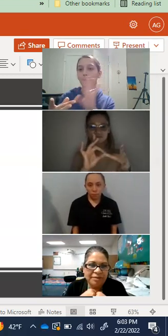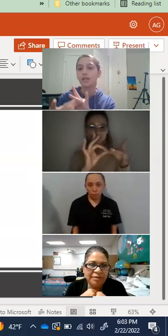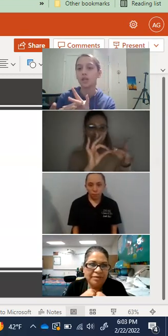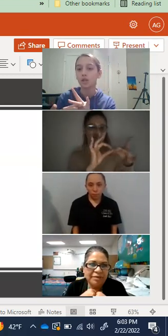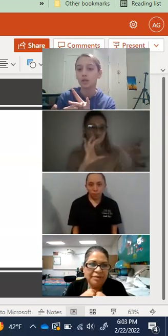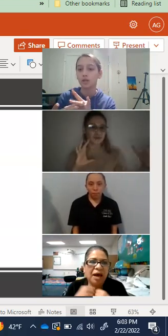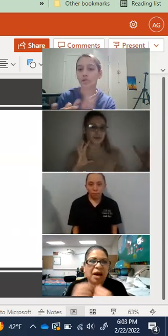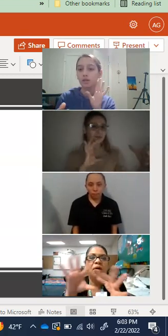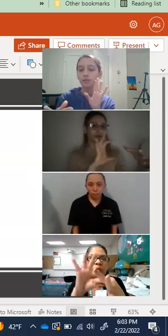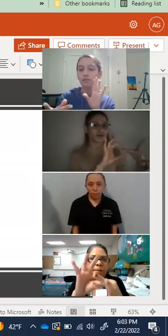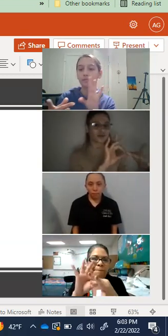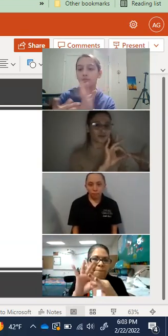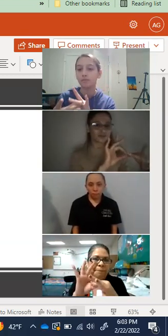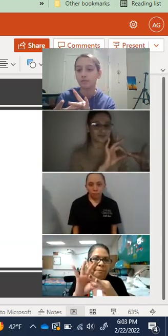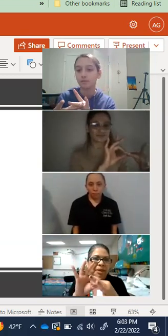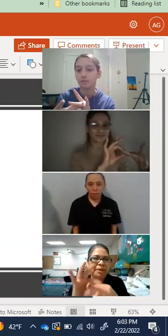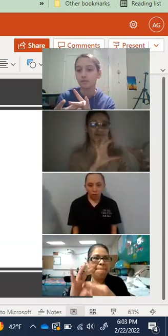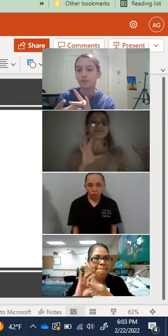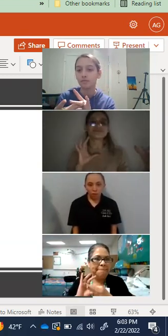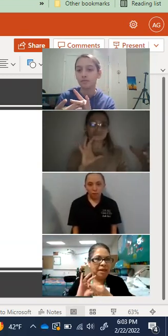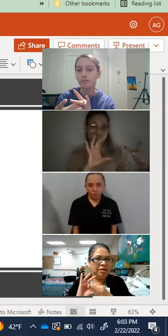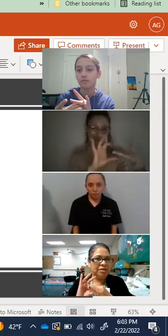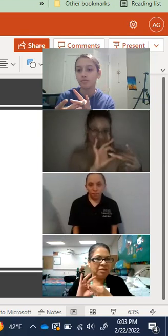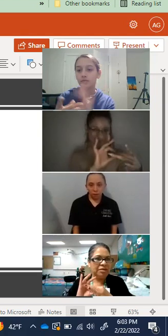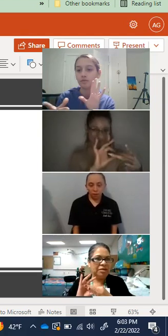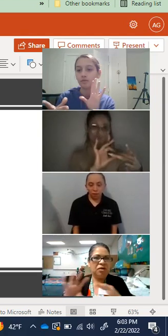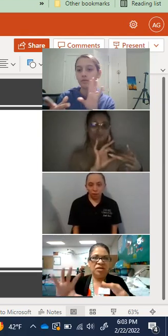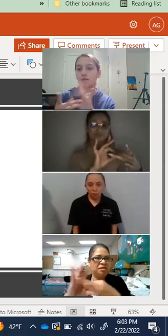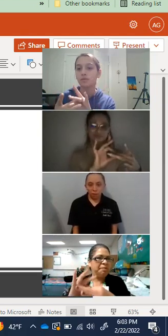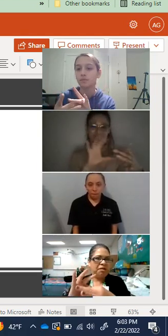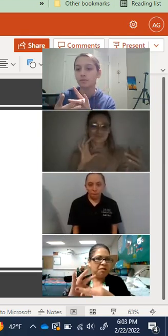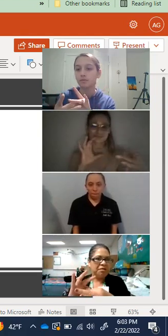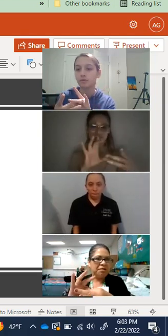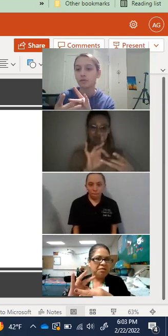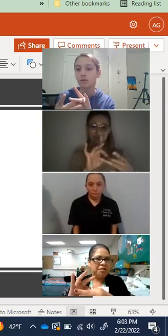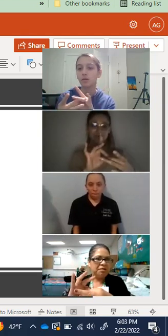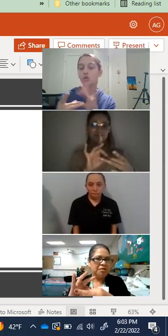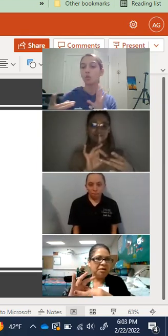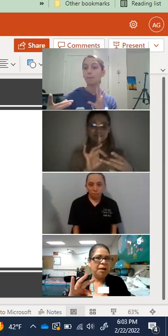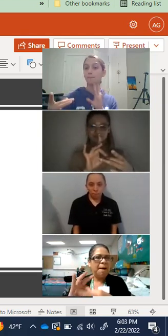Belong. Oh, is it Belong. belong or just belong?